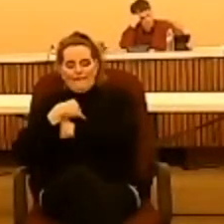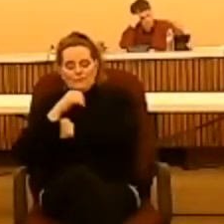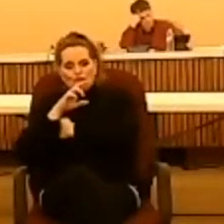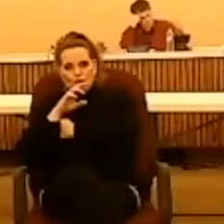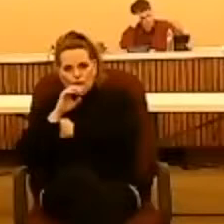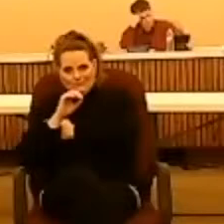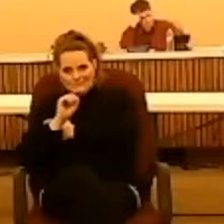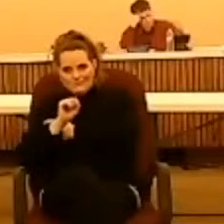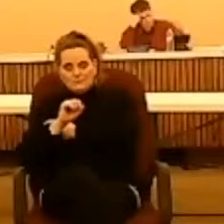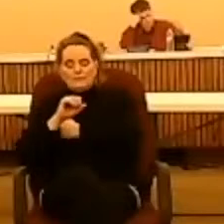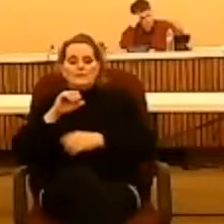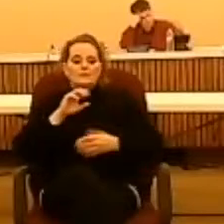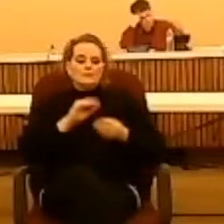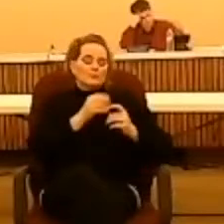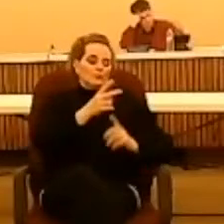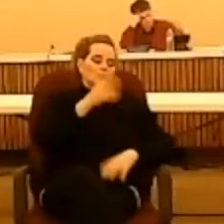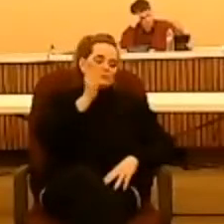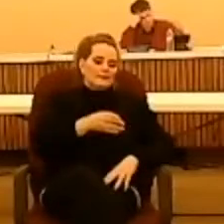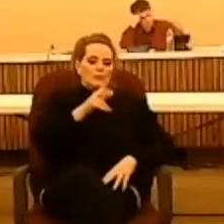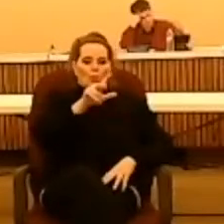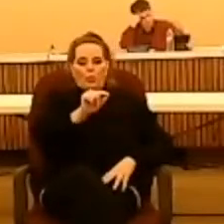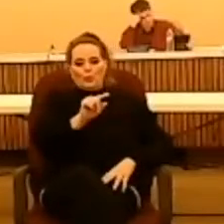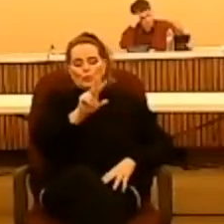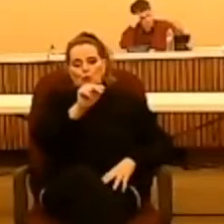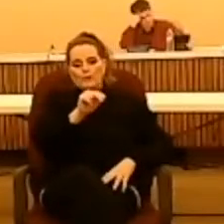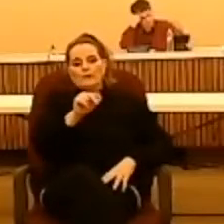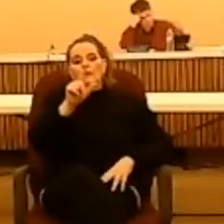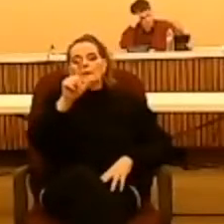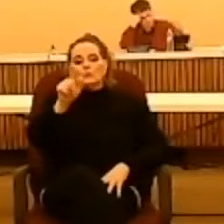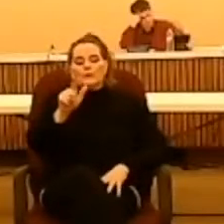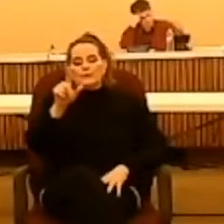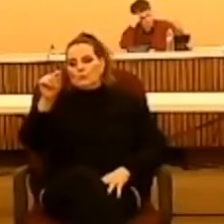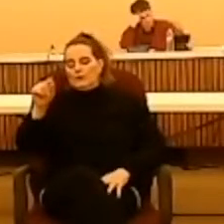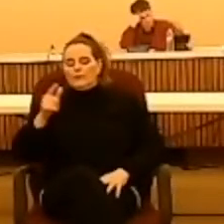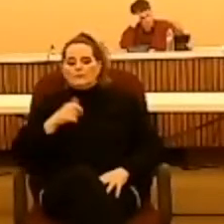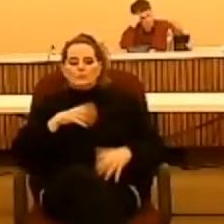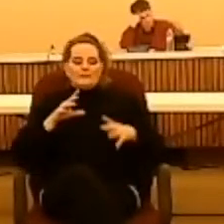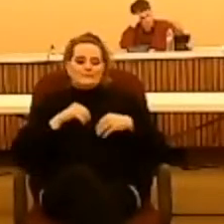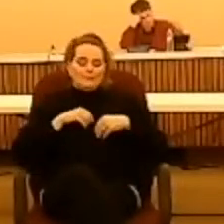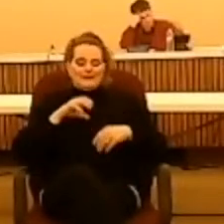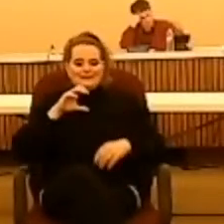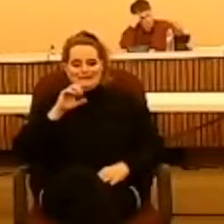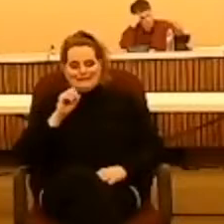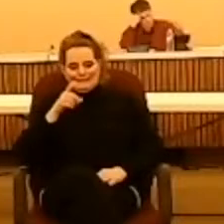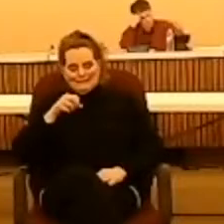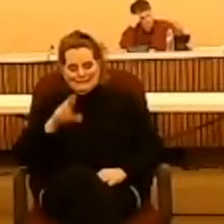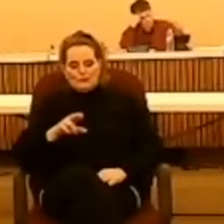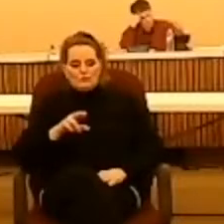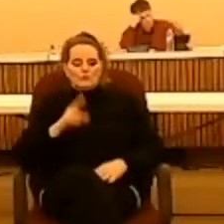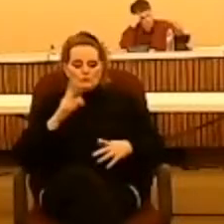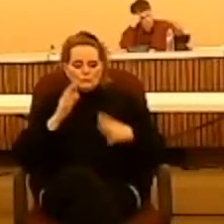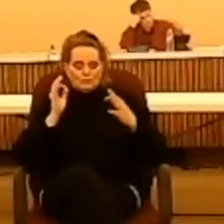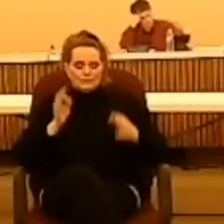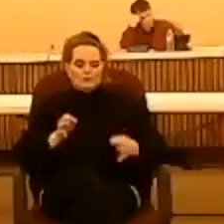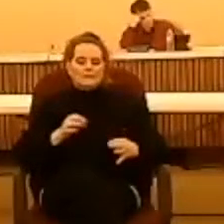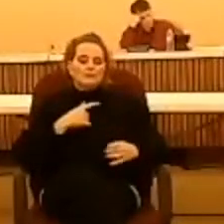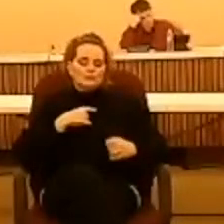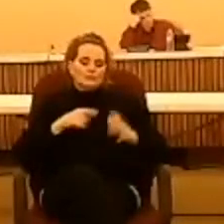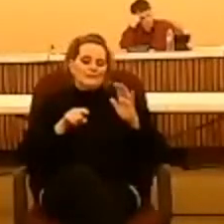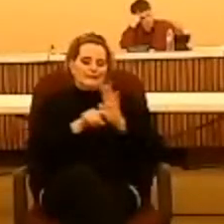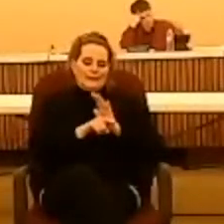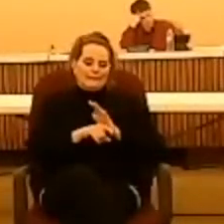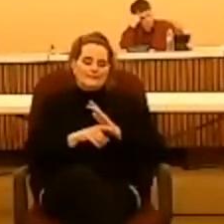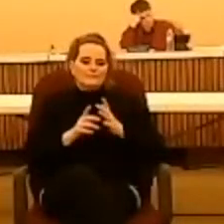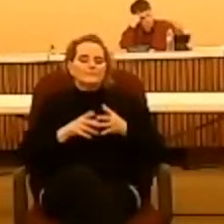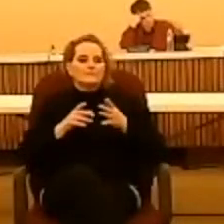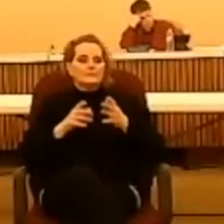have resolution number 2-30, 2021, to accept seeker determination and issue a negative declaration for the Riverton